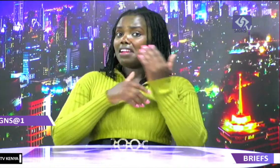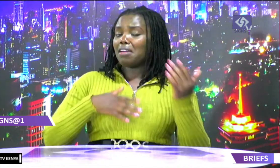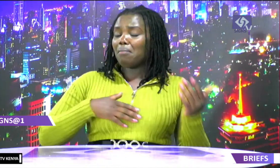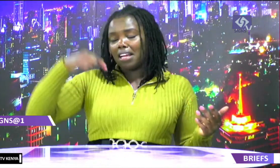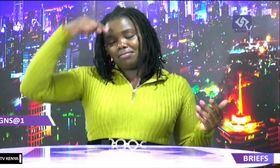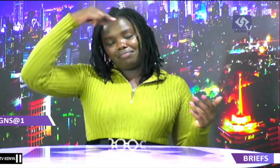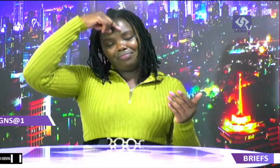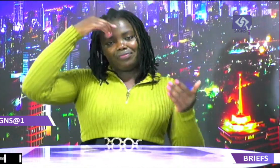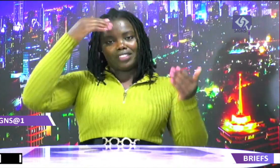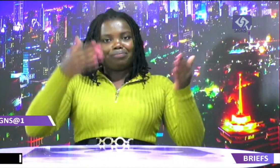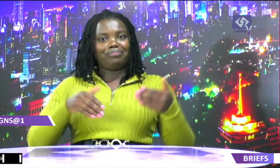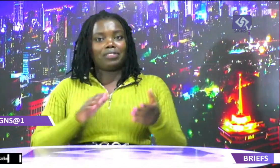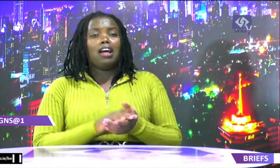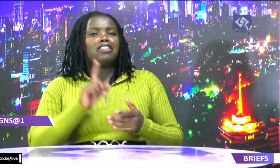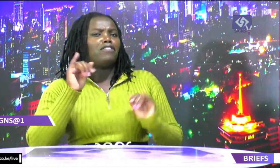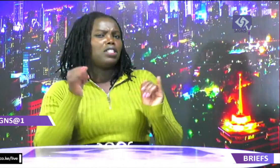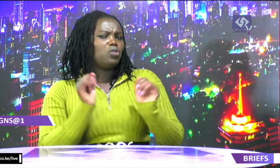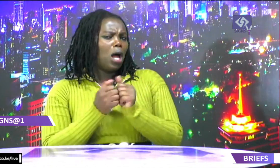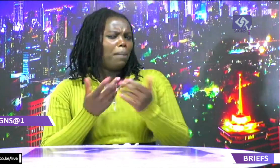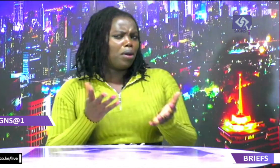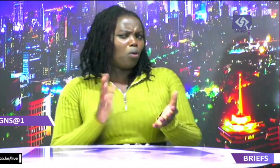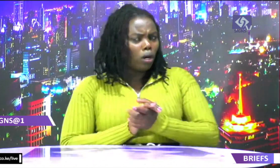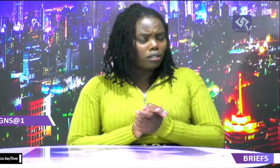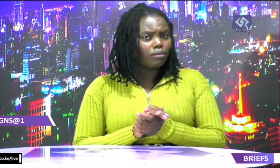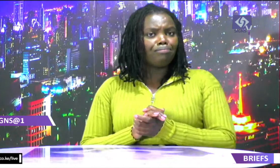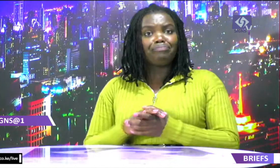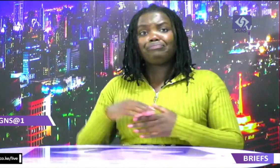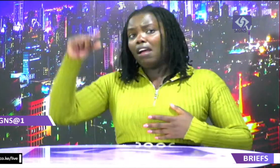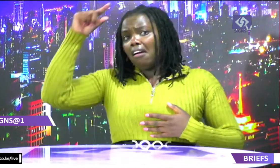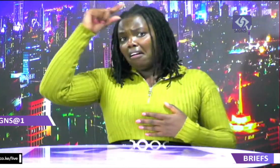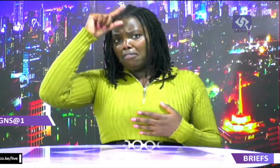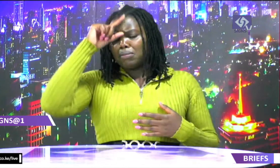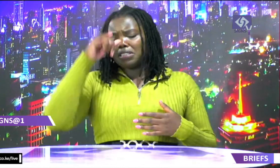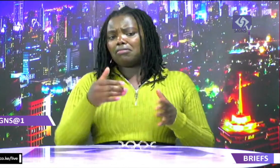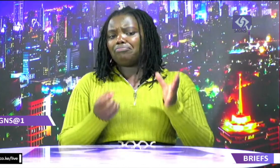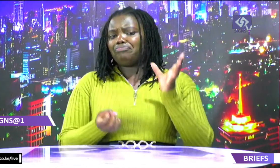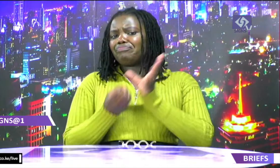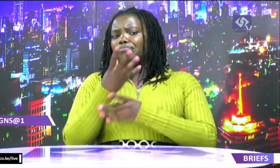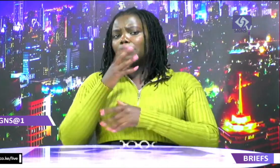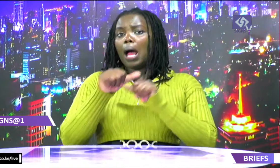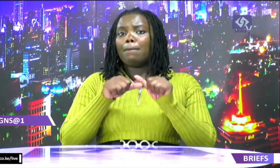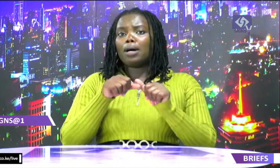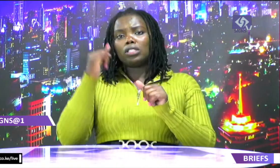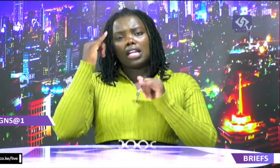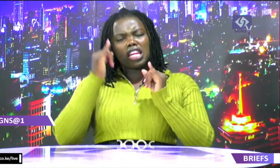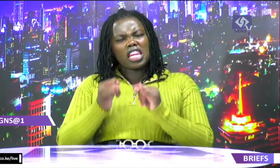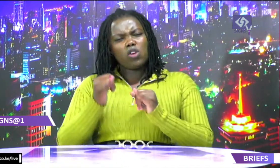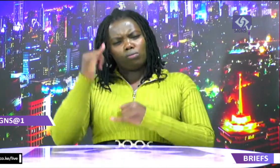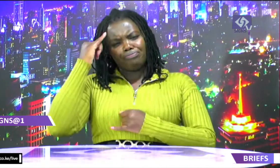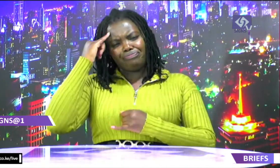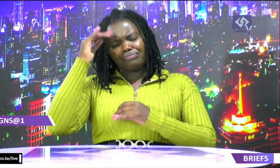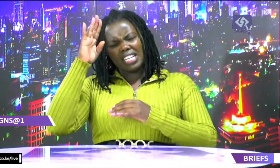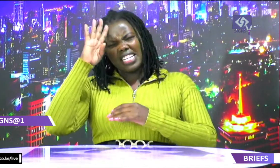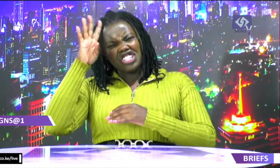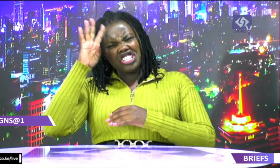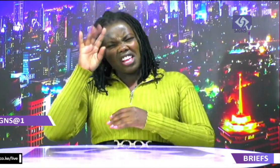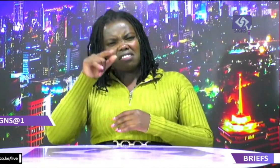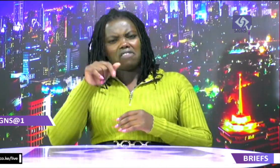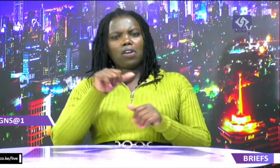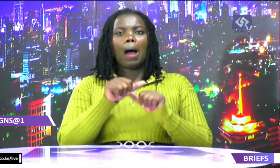Videlis Njoki, and this is my segment. So welcome to the first news updates. The government has launched